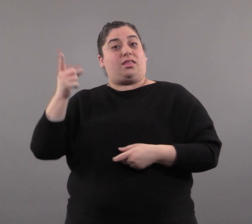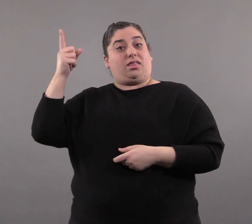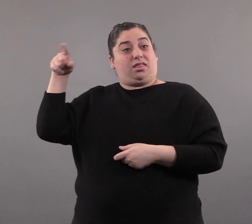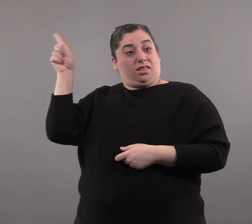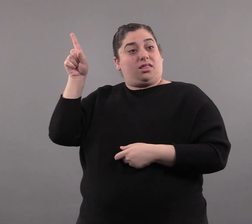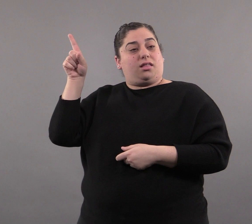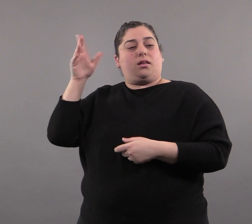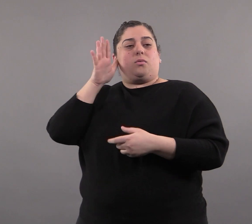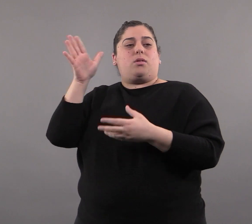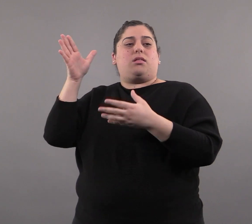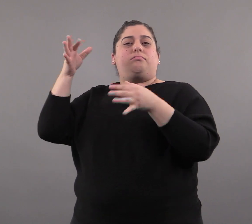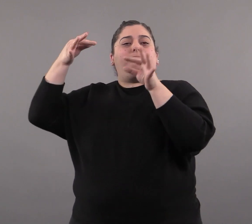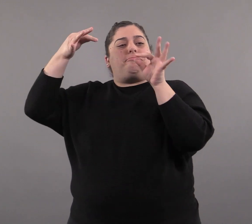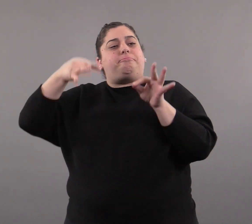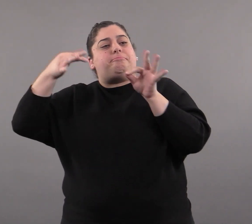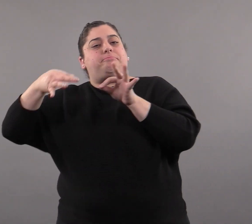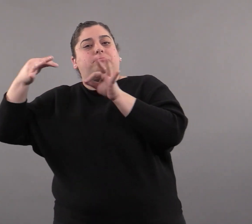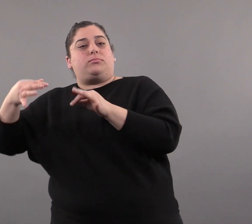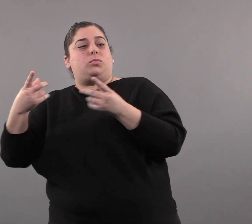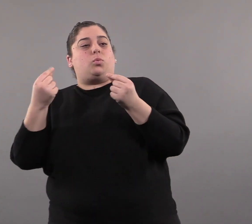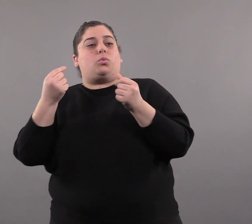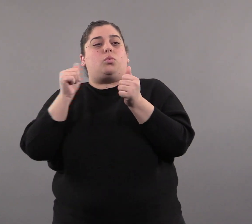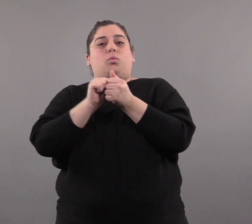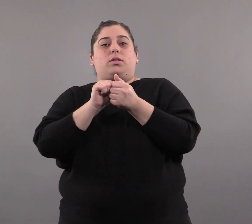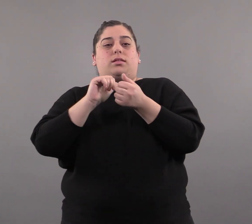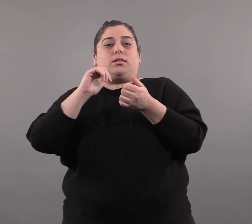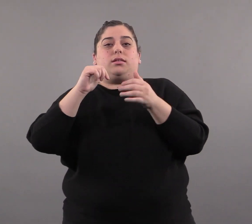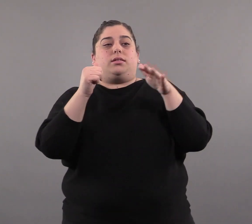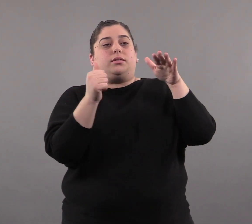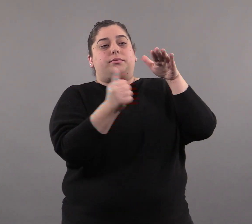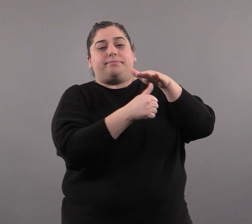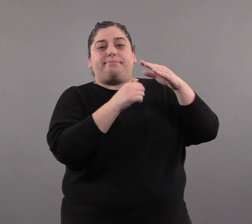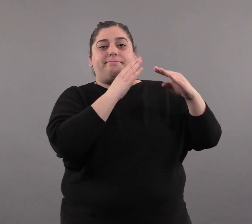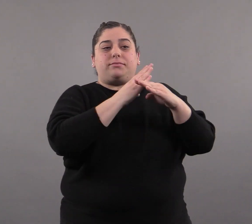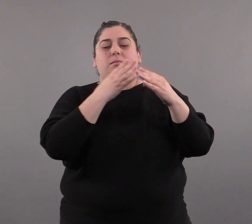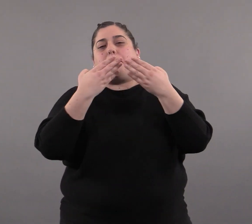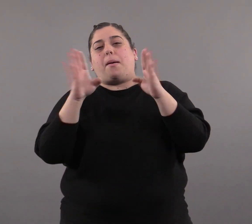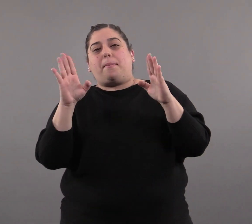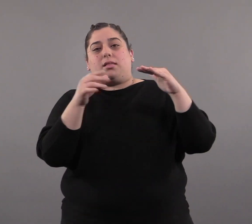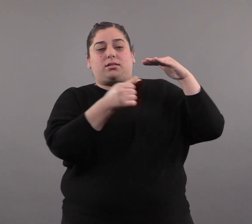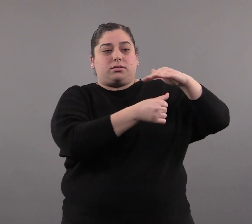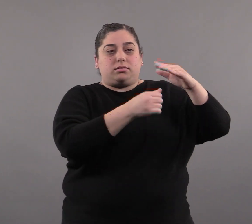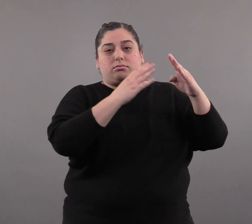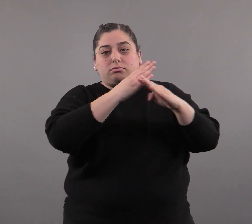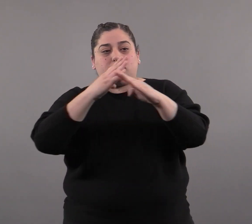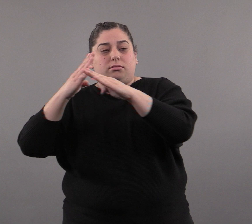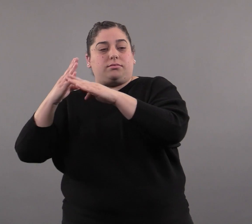broader in terms of recent travel exposure. I will have Dr. Wilma Wooten answer that question.